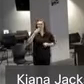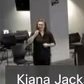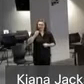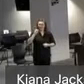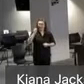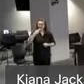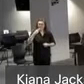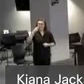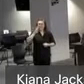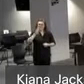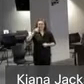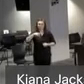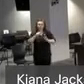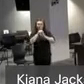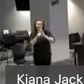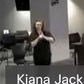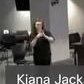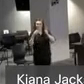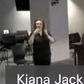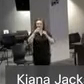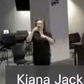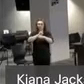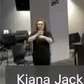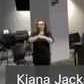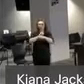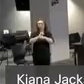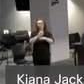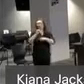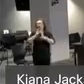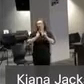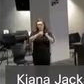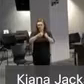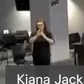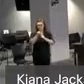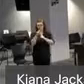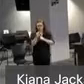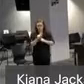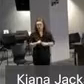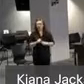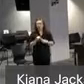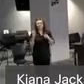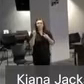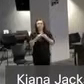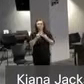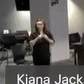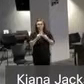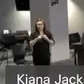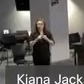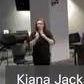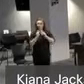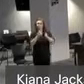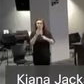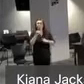Employees Plan, Employer Contribution Rates. The State Employers Resolution maintains a contribution rate